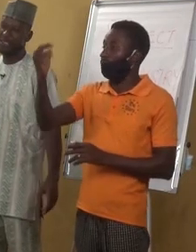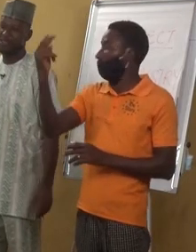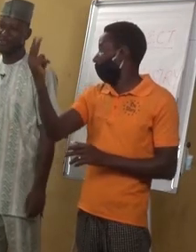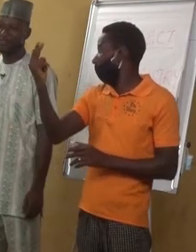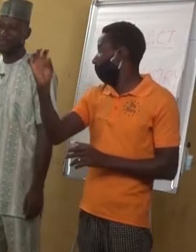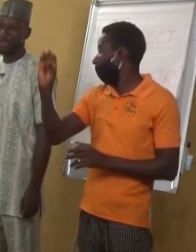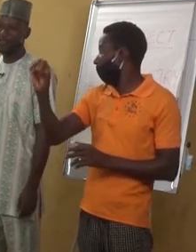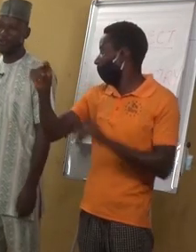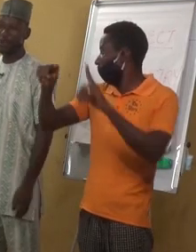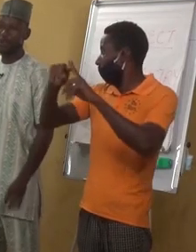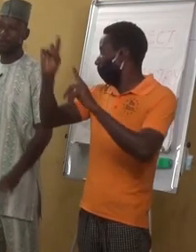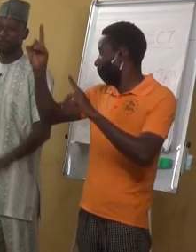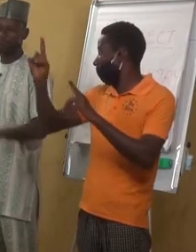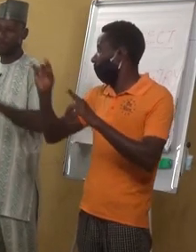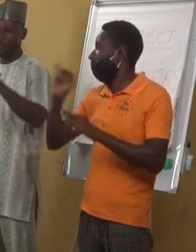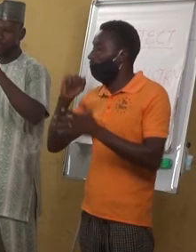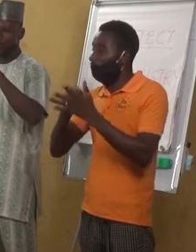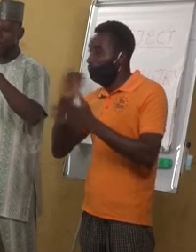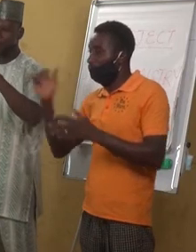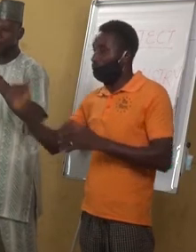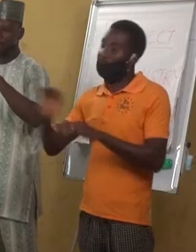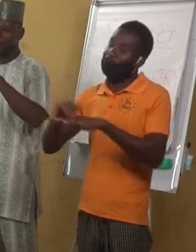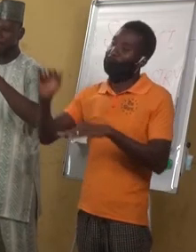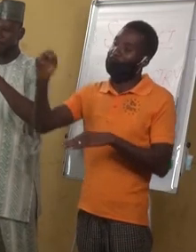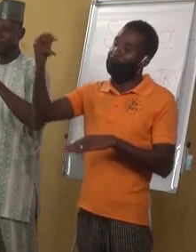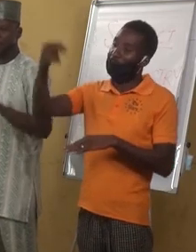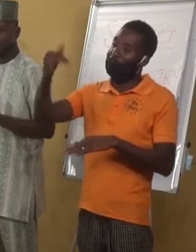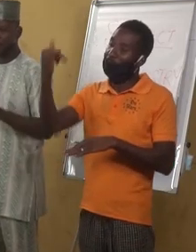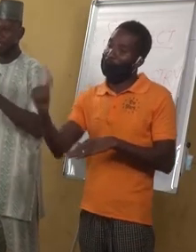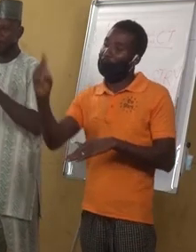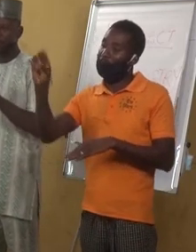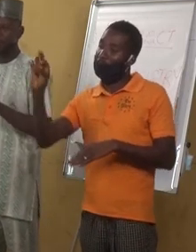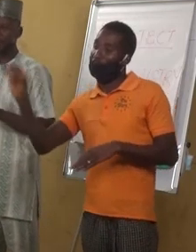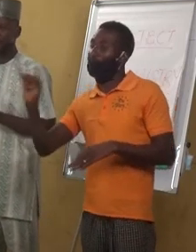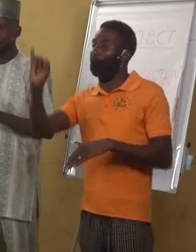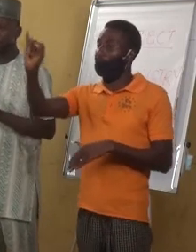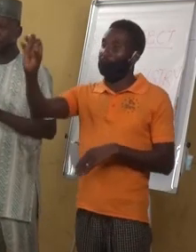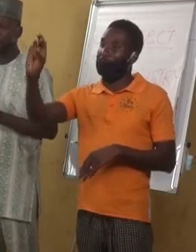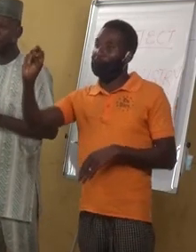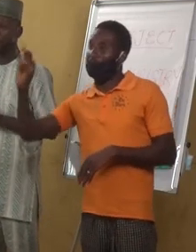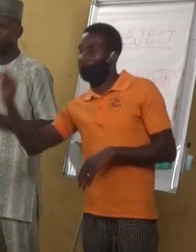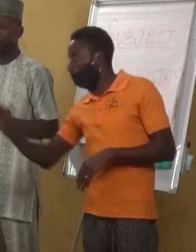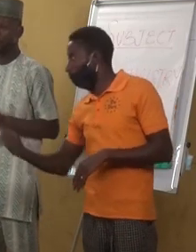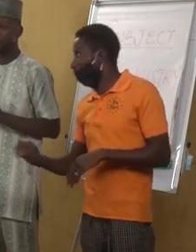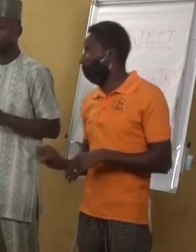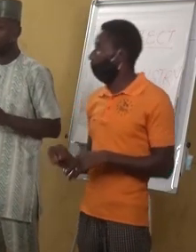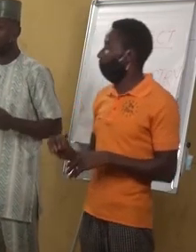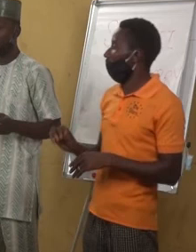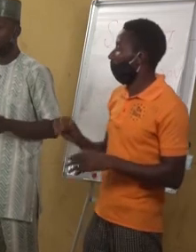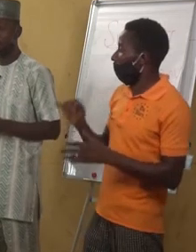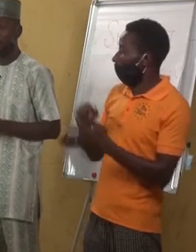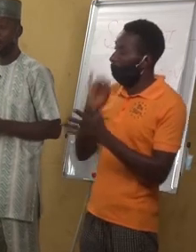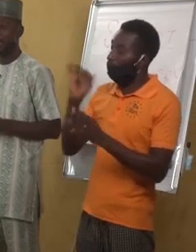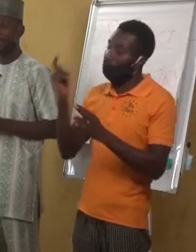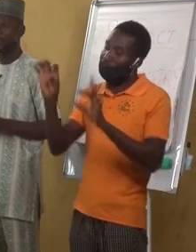give you a hint. Hydronium ion requires 2 types of bonding. The first type of bonding is formation of water molecule using